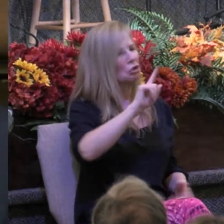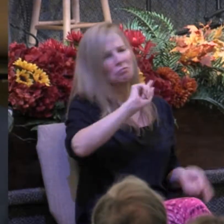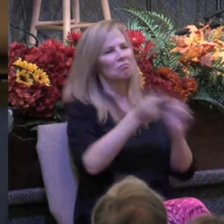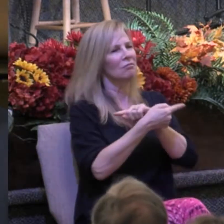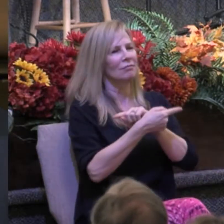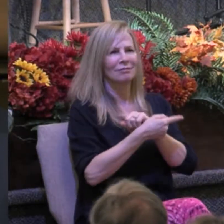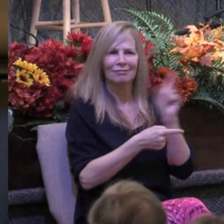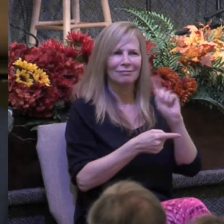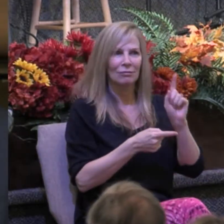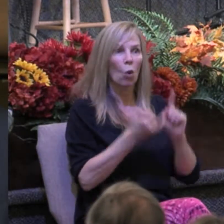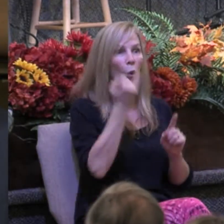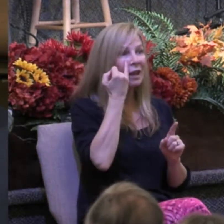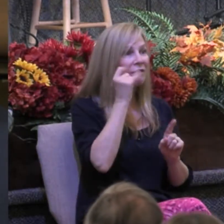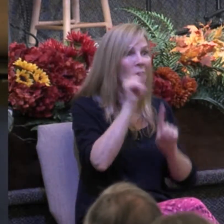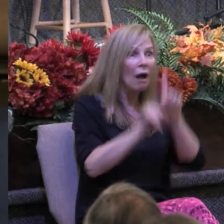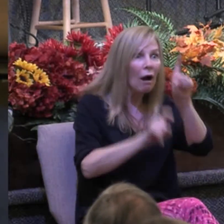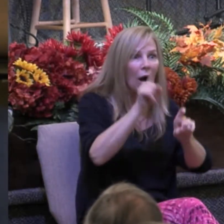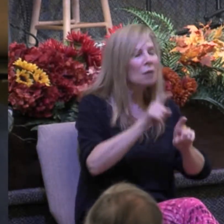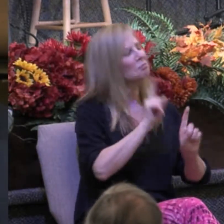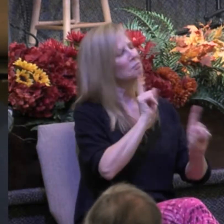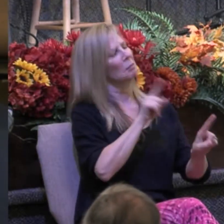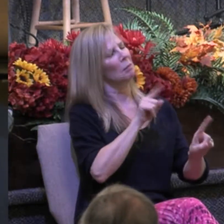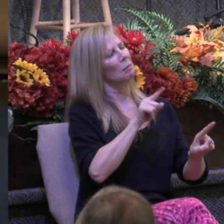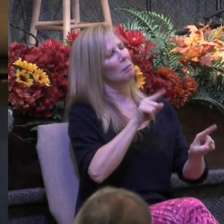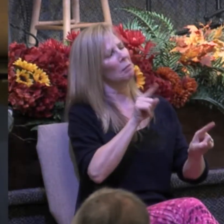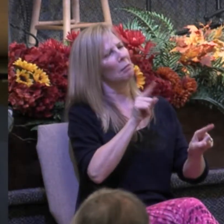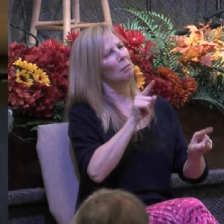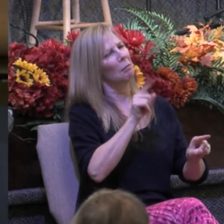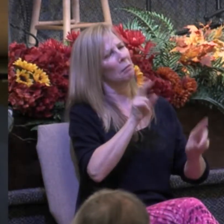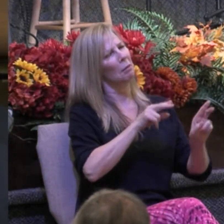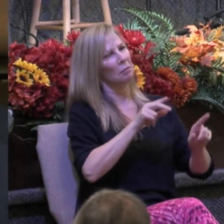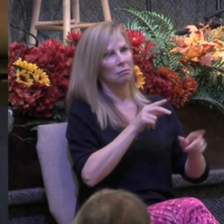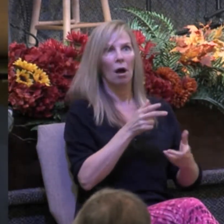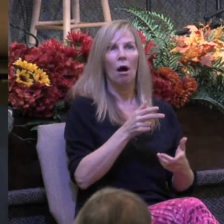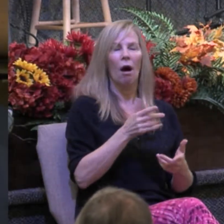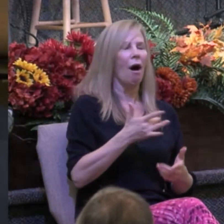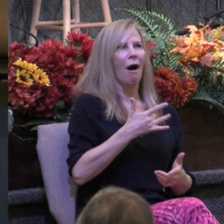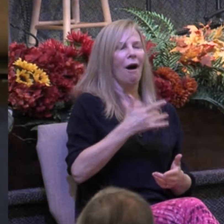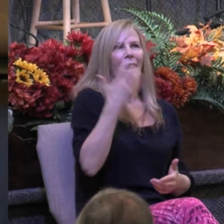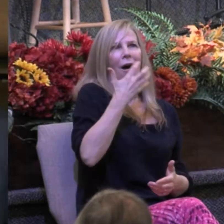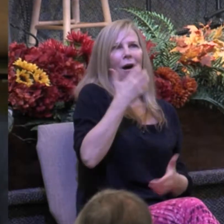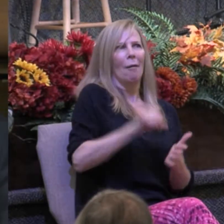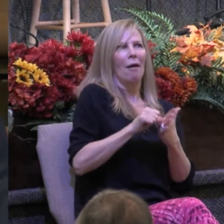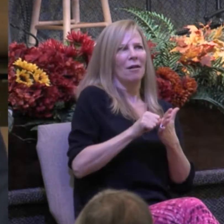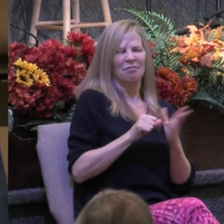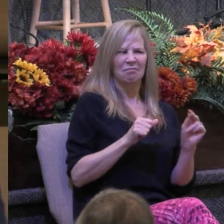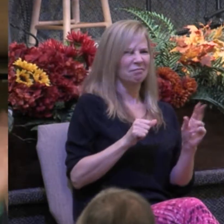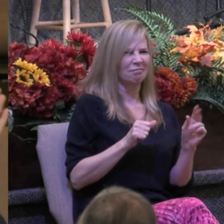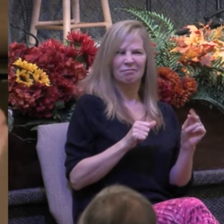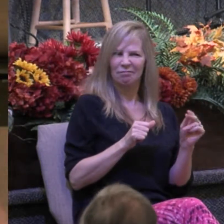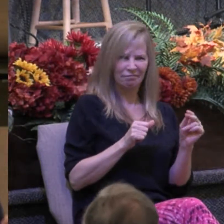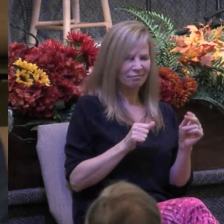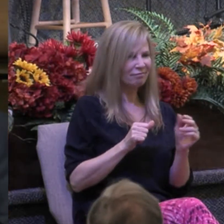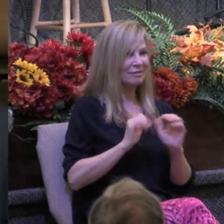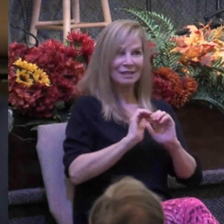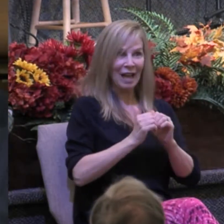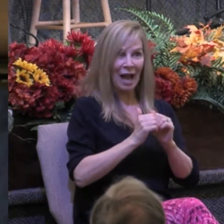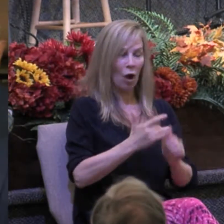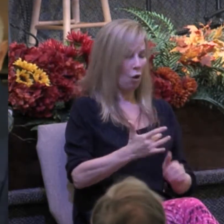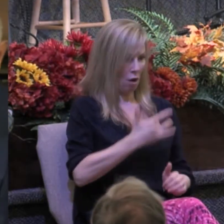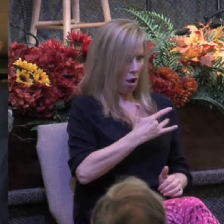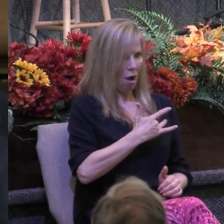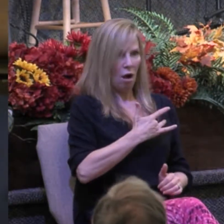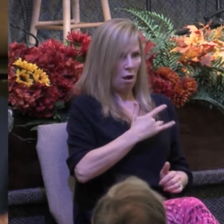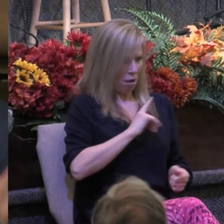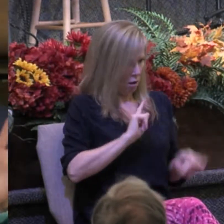we do in answering their questions and objections about the faith. That's not the way it is. It is the Holy Spirit